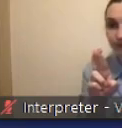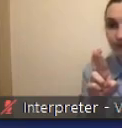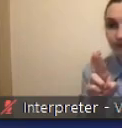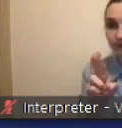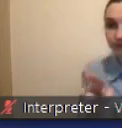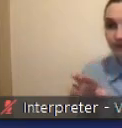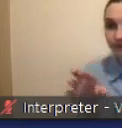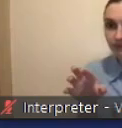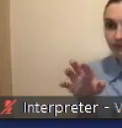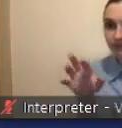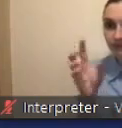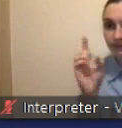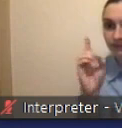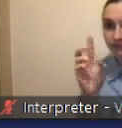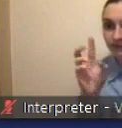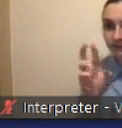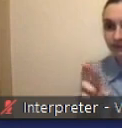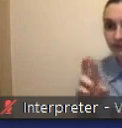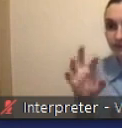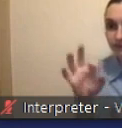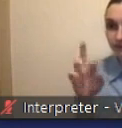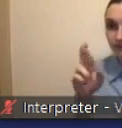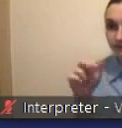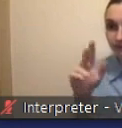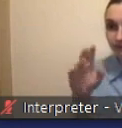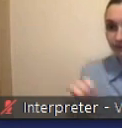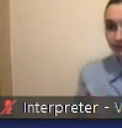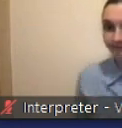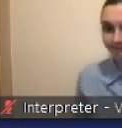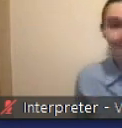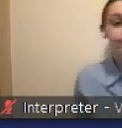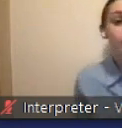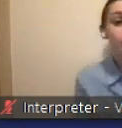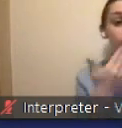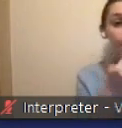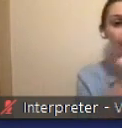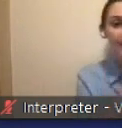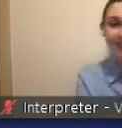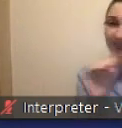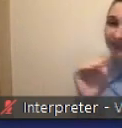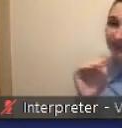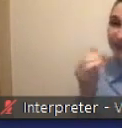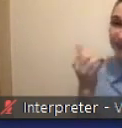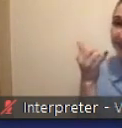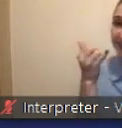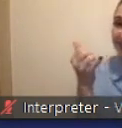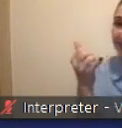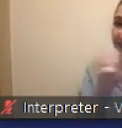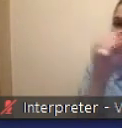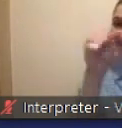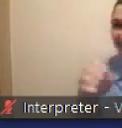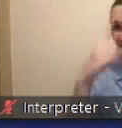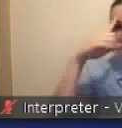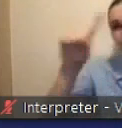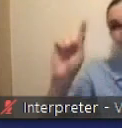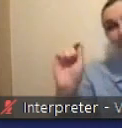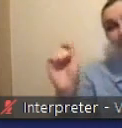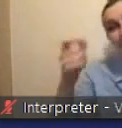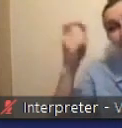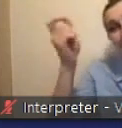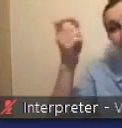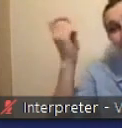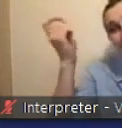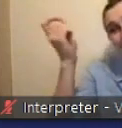Thank you. Good afternoon, everyone. This is, of course, the season of our holidays and of our celebrations with friends